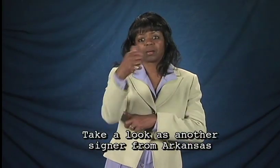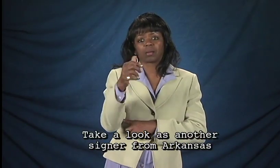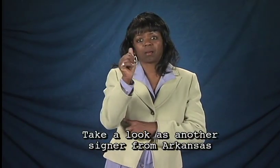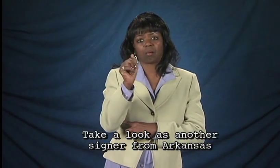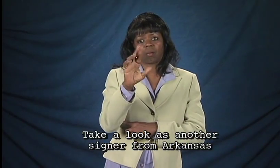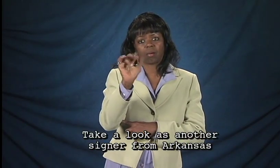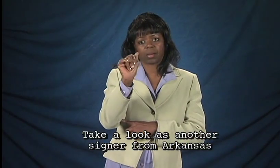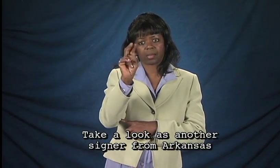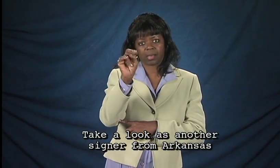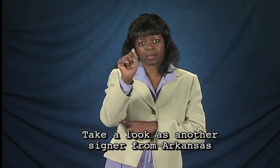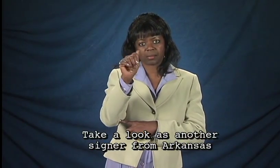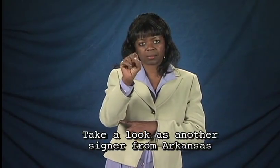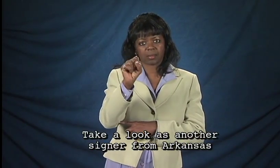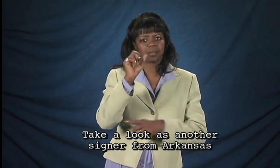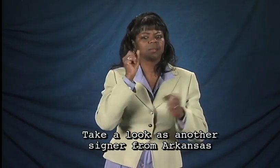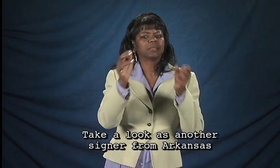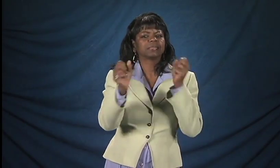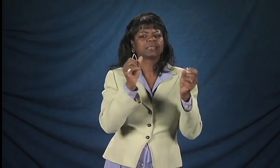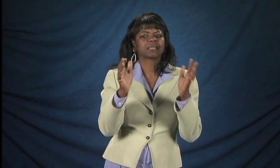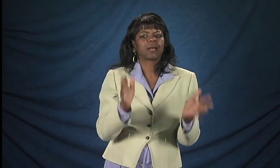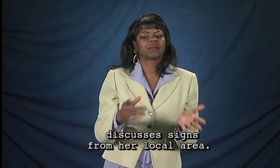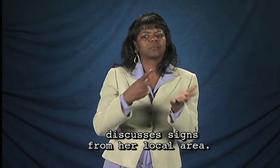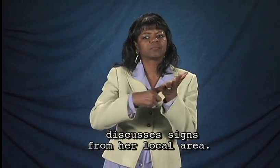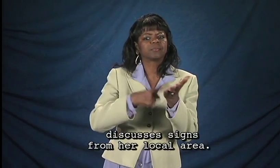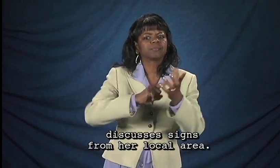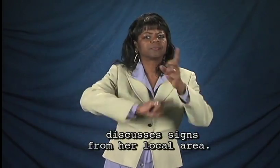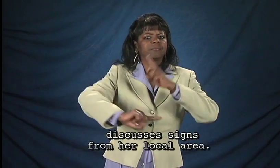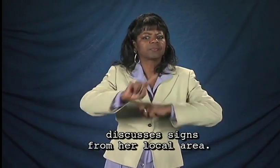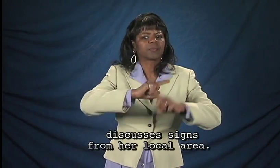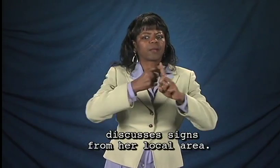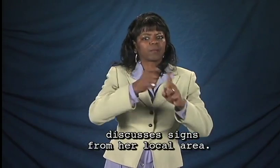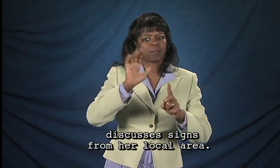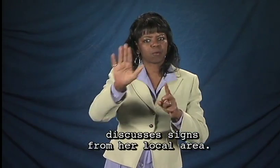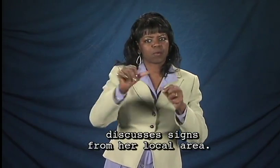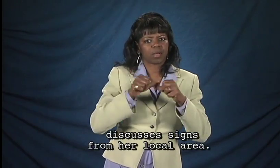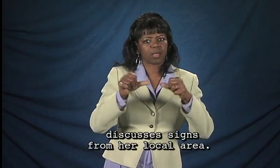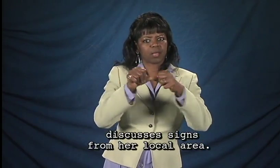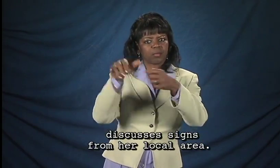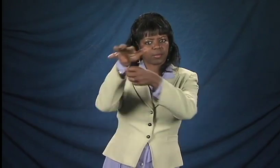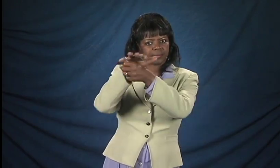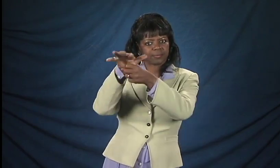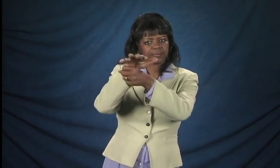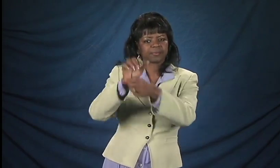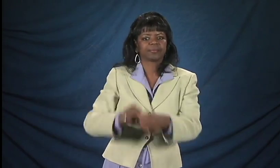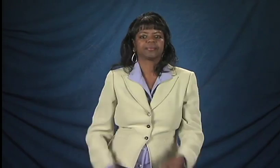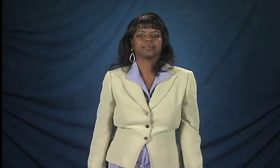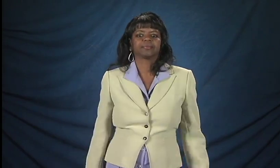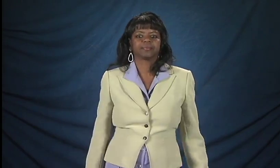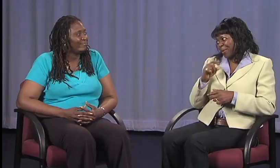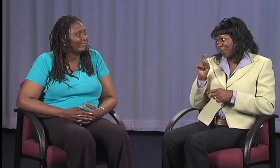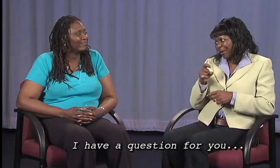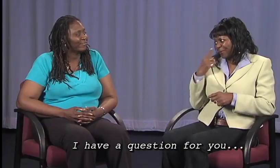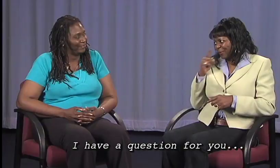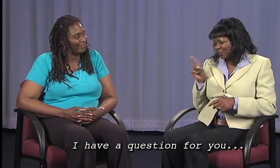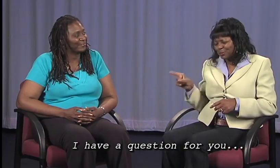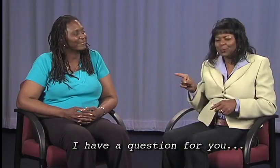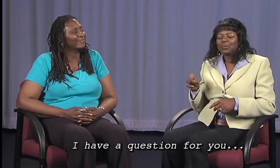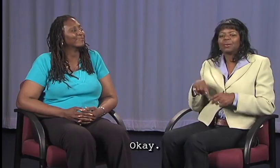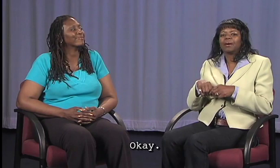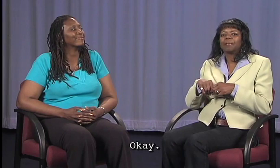Take a look as another signer from Arkansas discusses signs from her local area. I have a question for you.